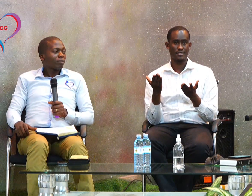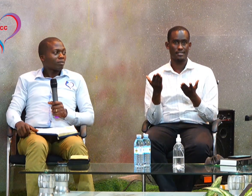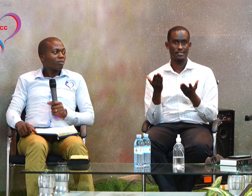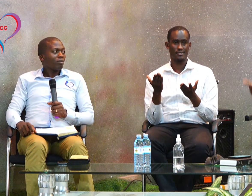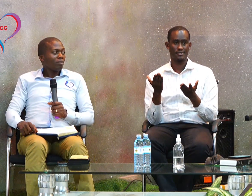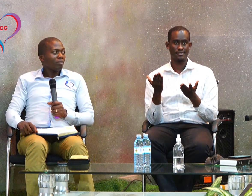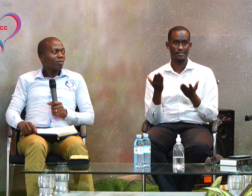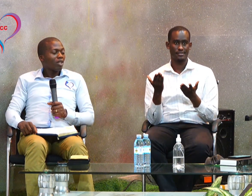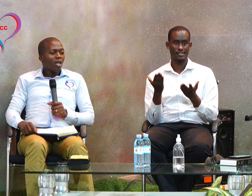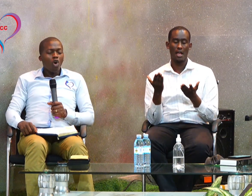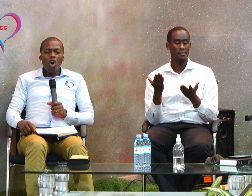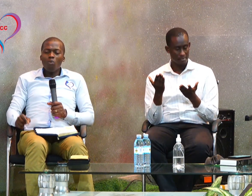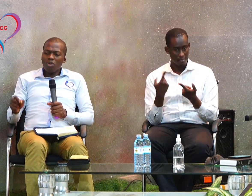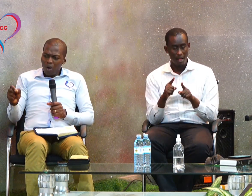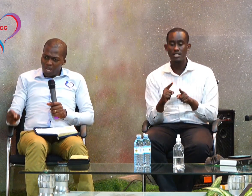It is only a mad person